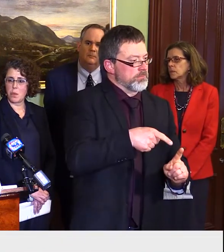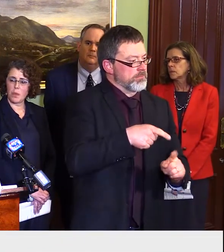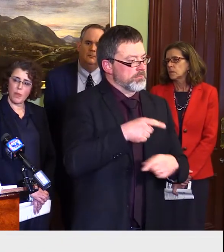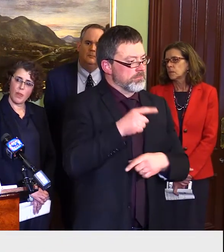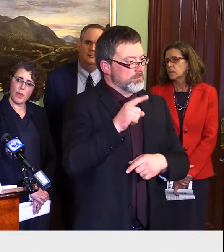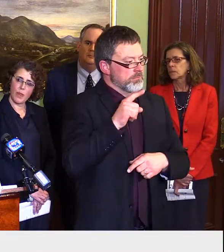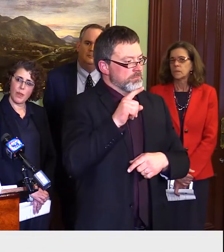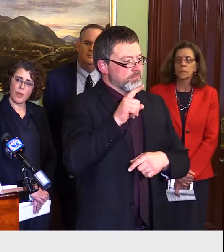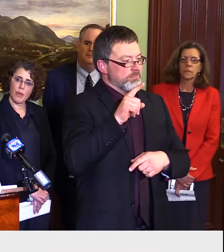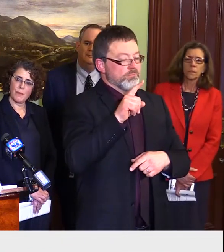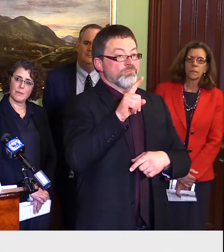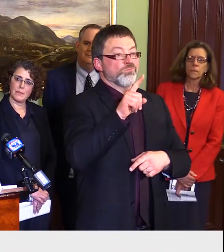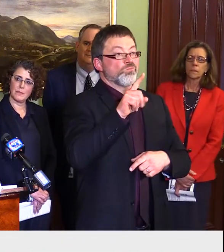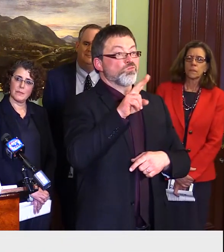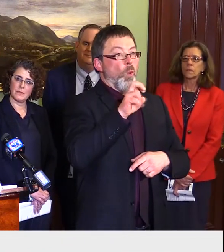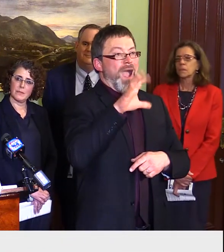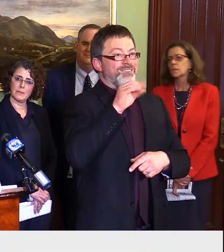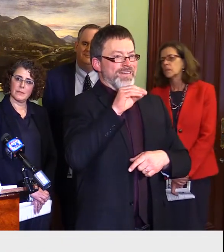me ask my question, please.